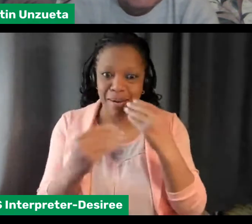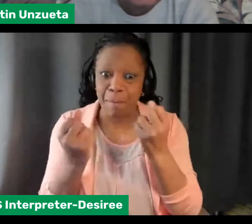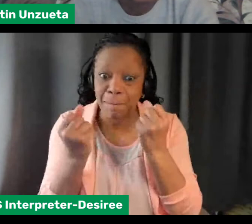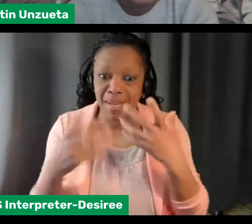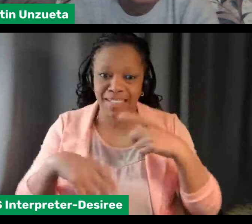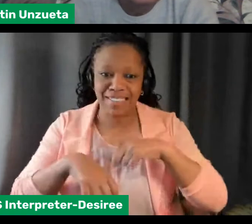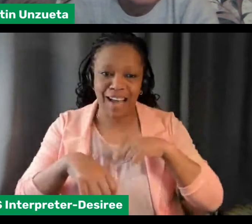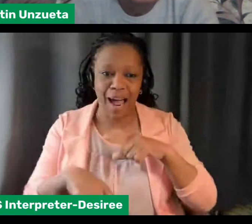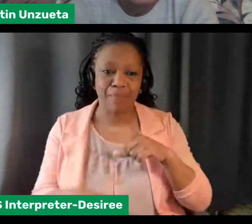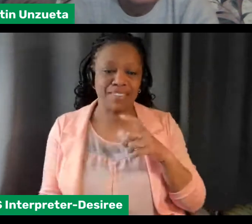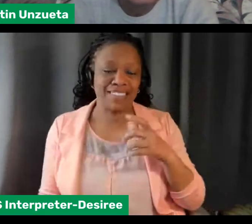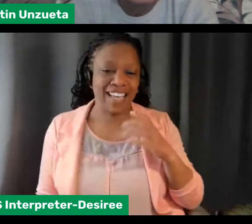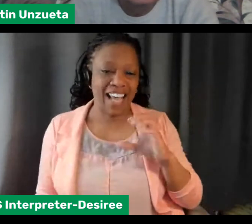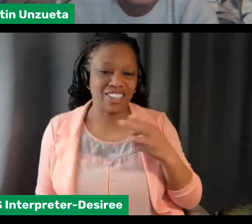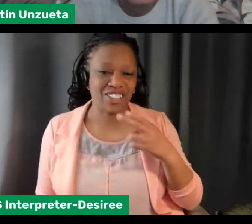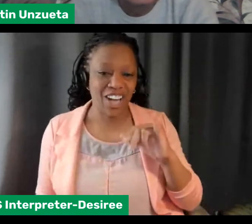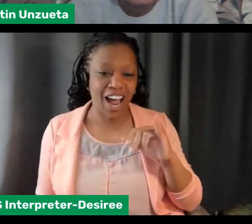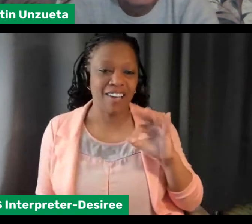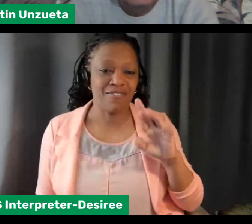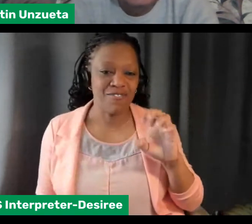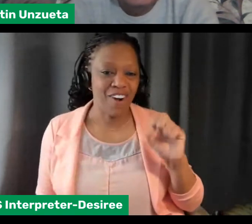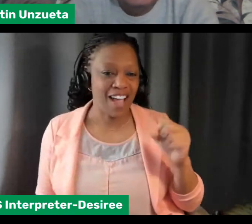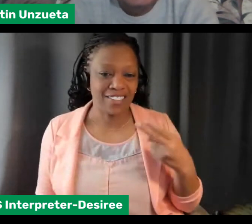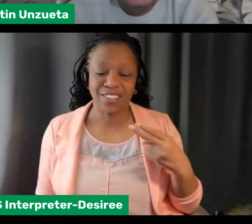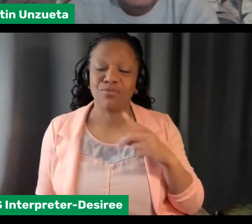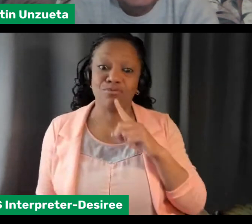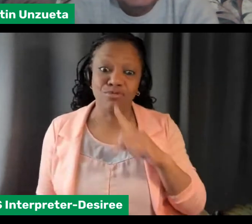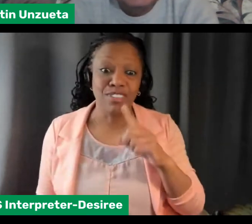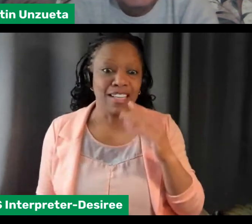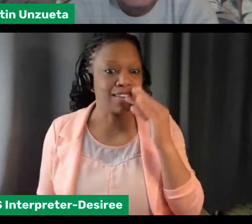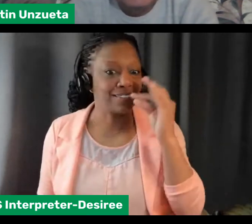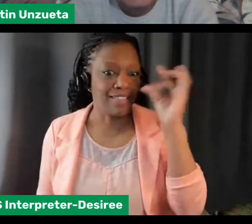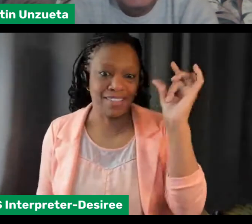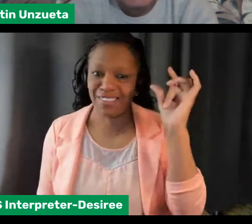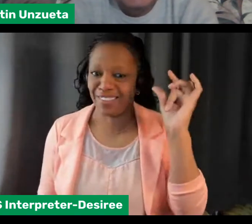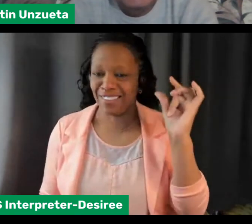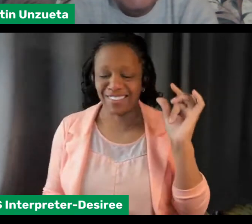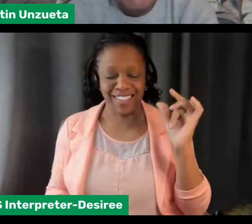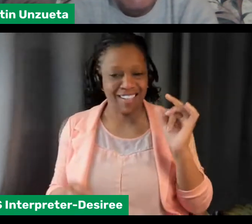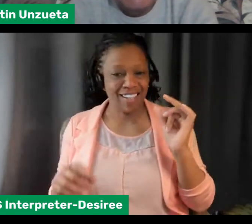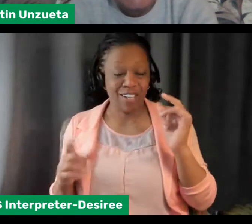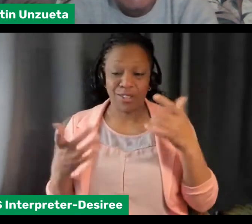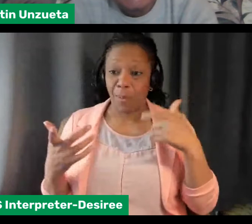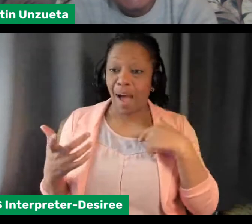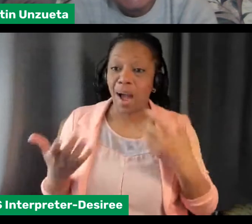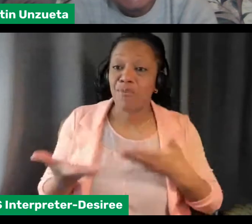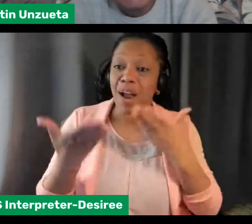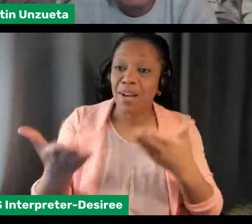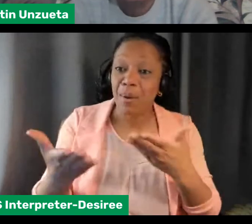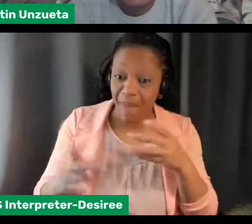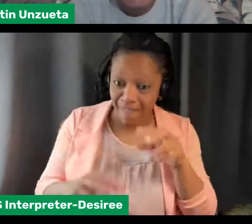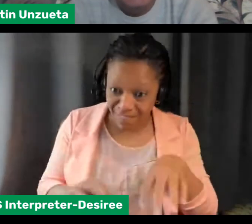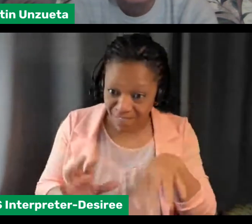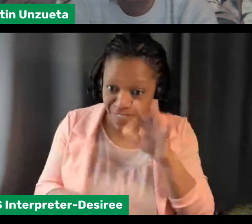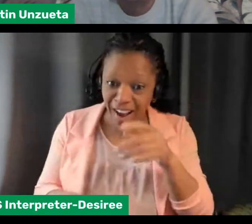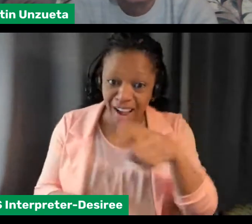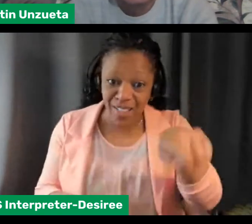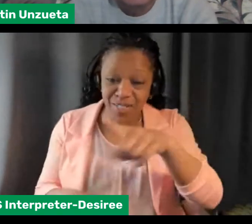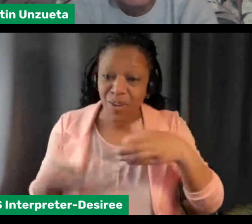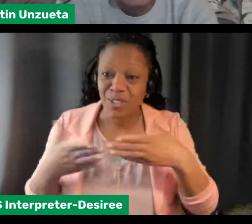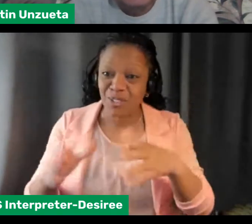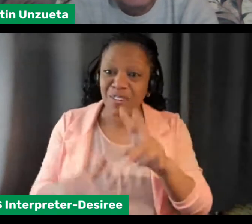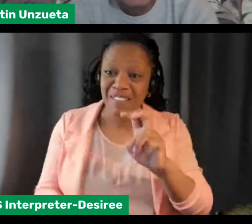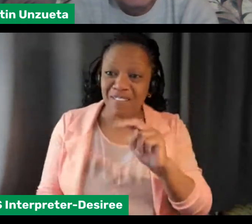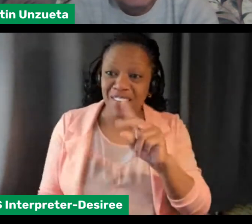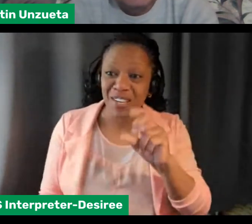and they are delightful. So I recommend finding those street vendors and getting some tamales. Yeah.